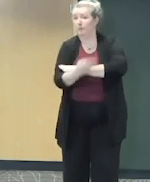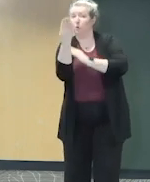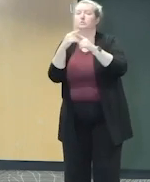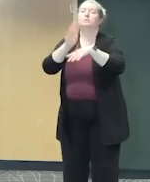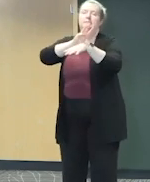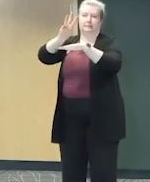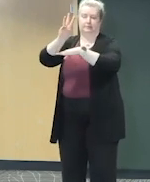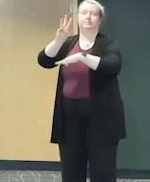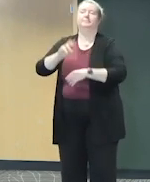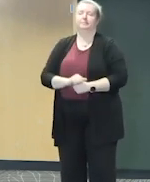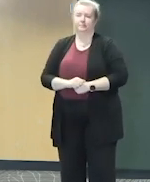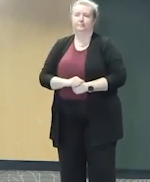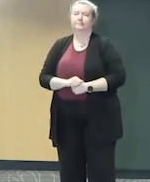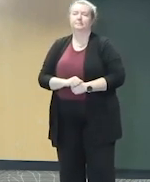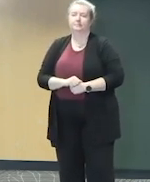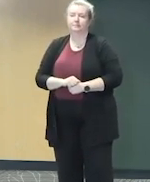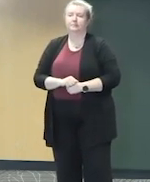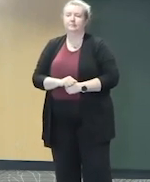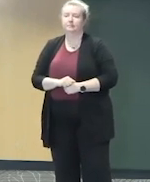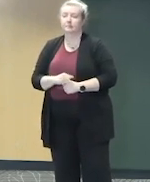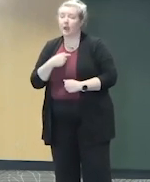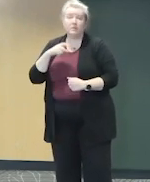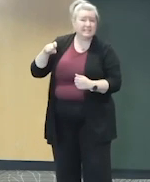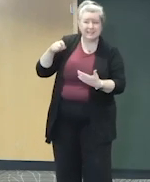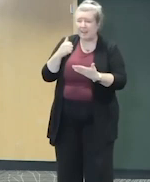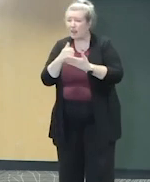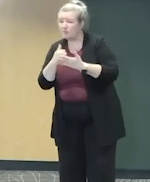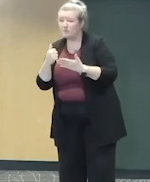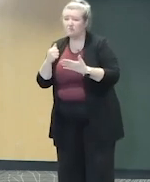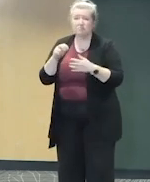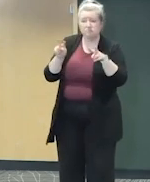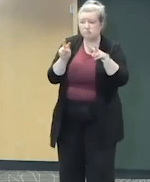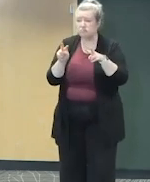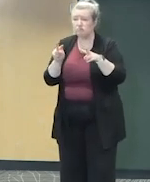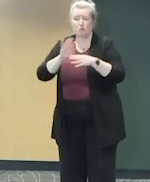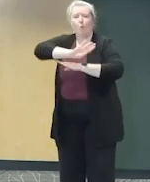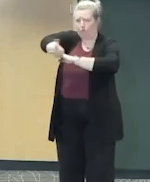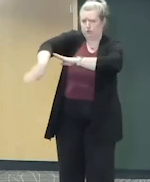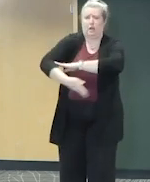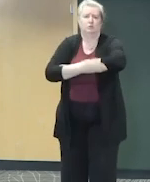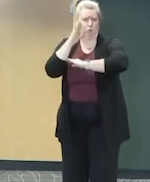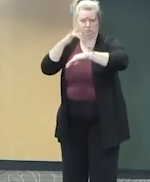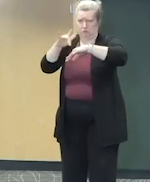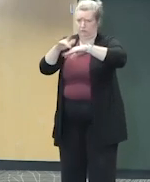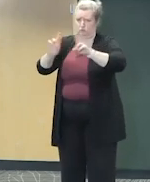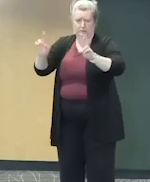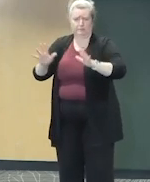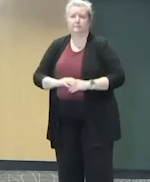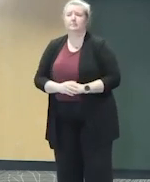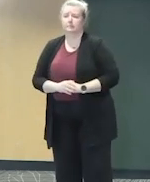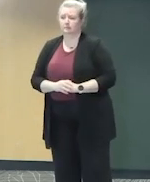resource requests or assistance needed by counties or municipalities. As I mentioned, it is likely that the southern half